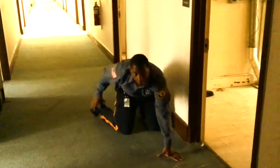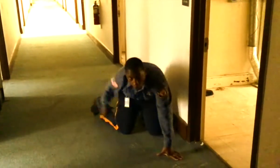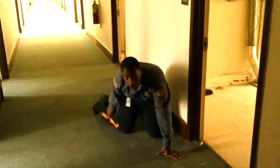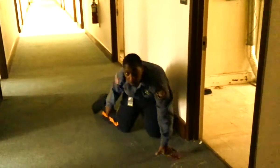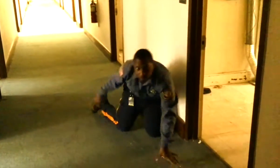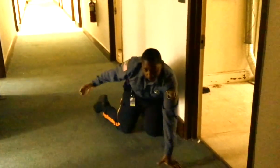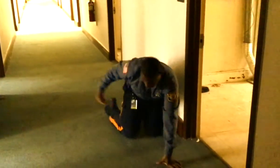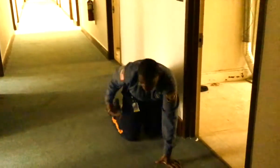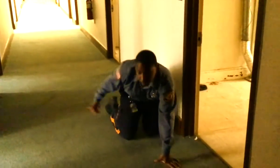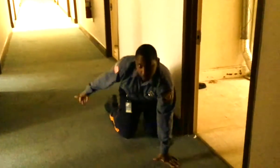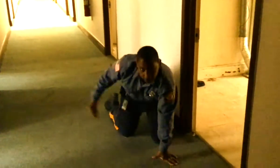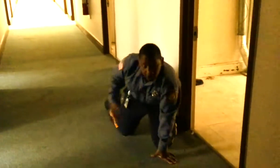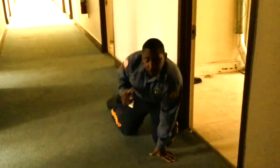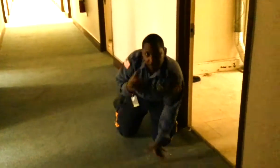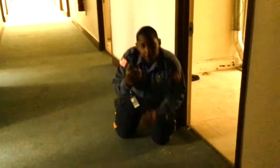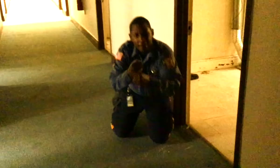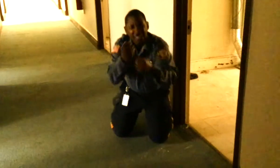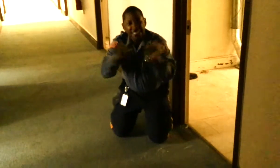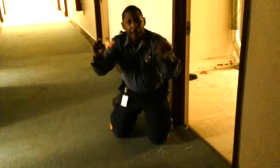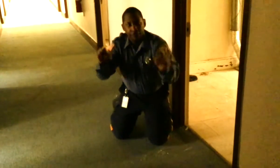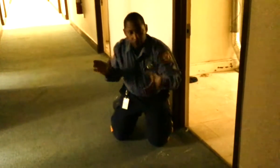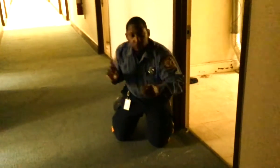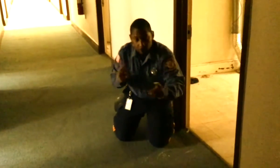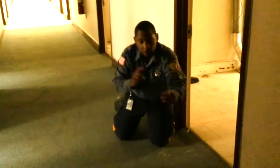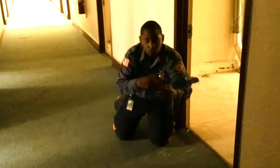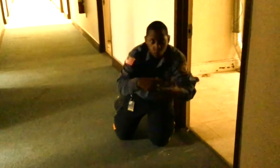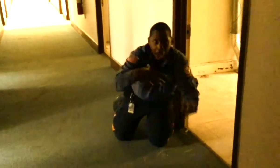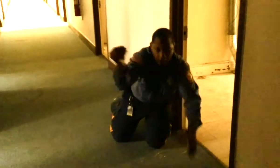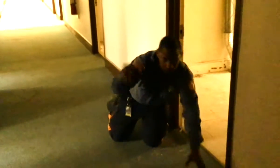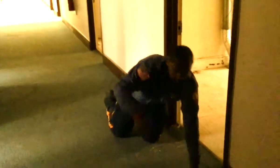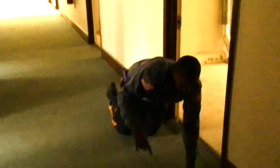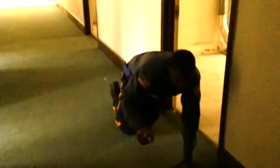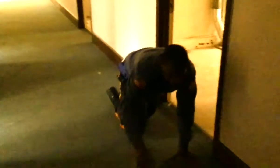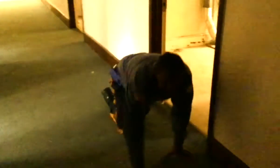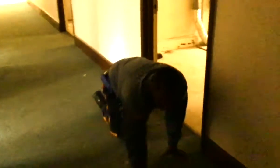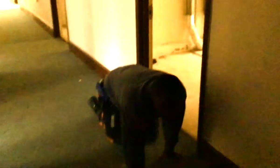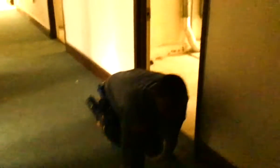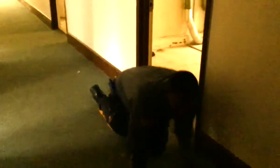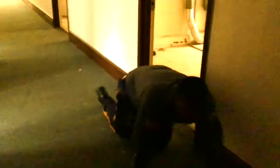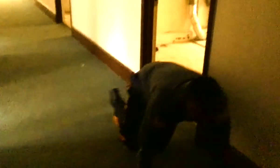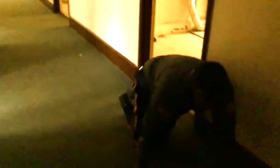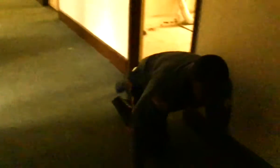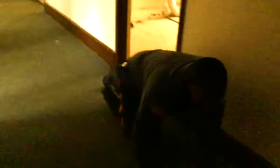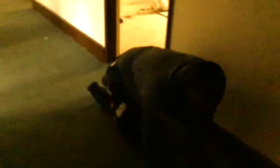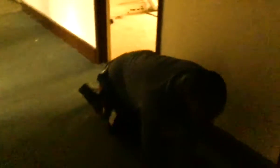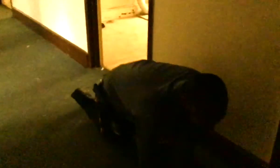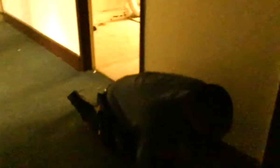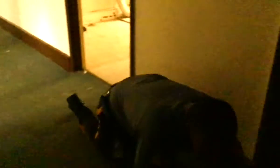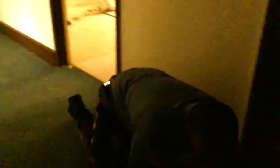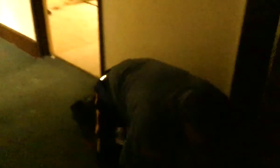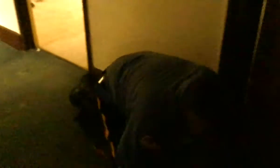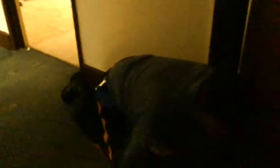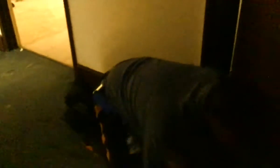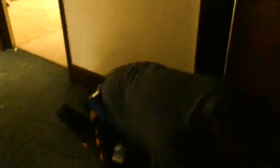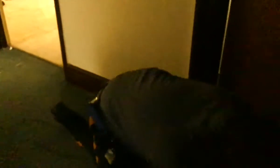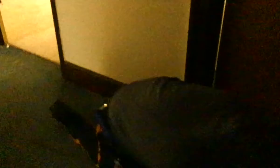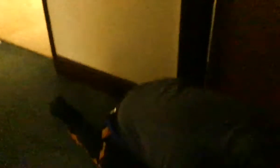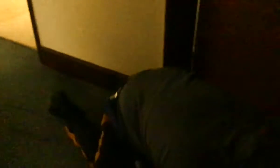ankle, and so they follow you. So you're going to stay together and keep safe that way, and keep crawling and